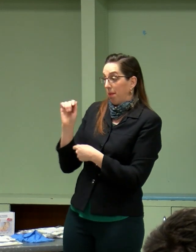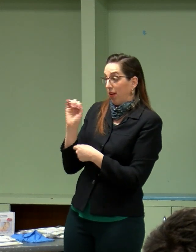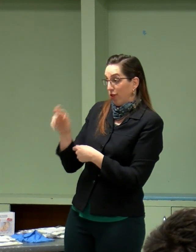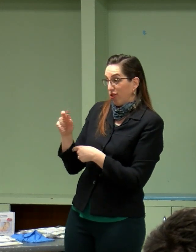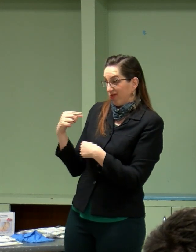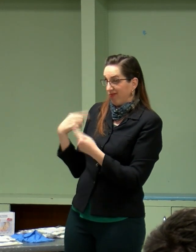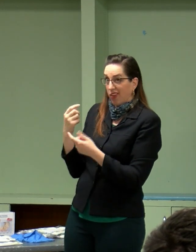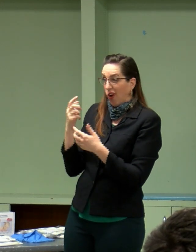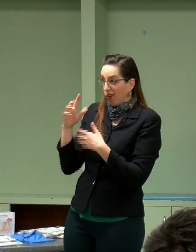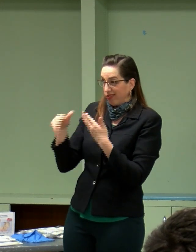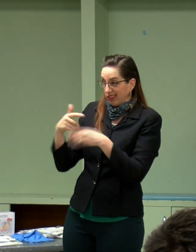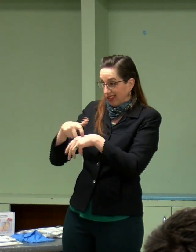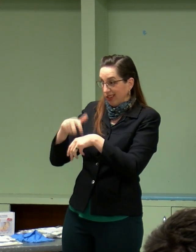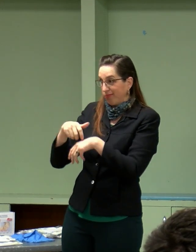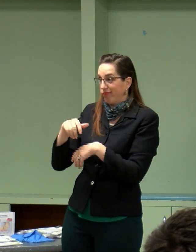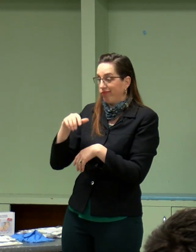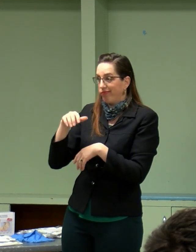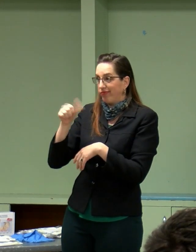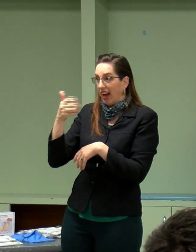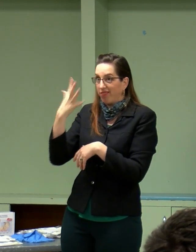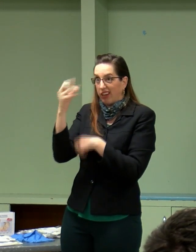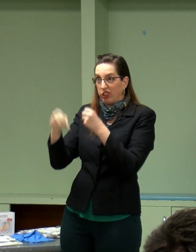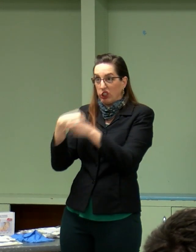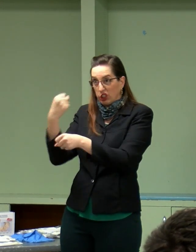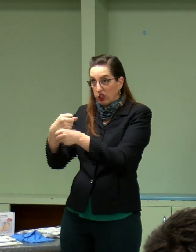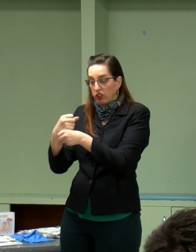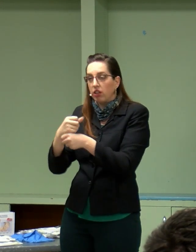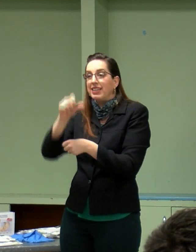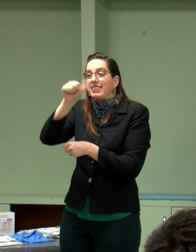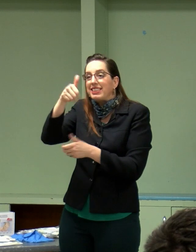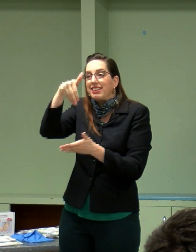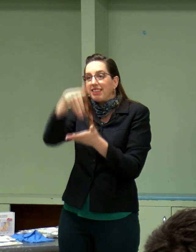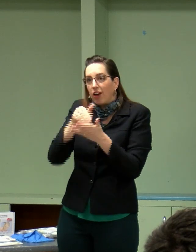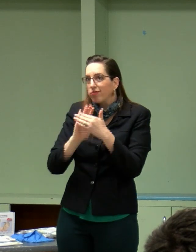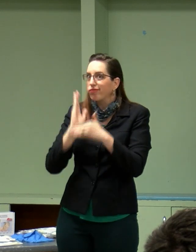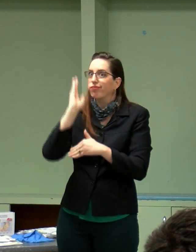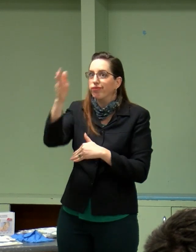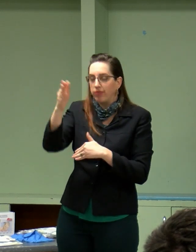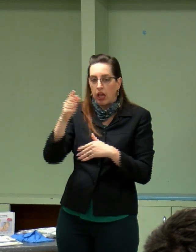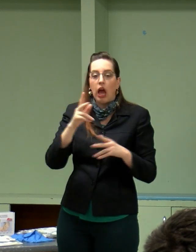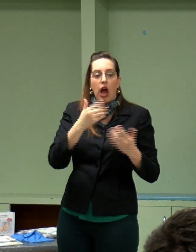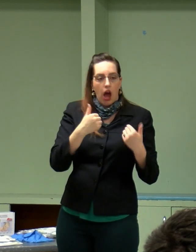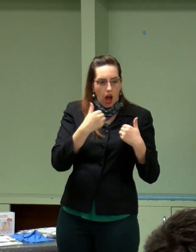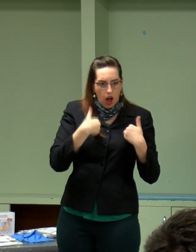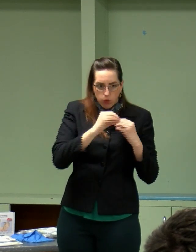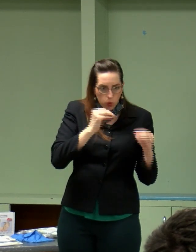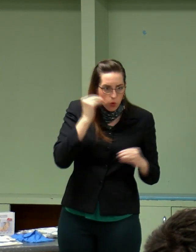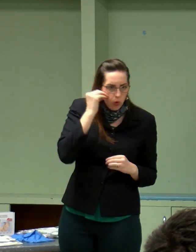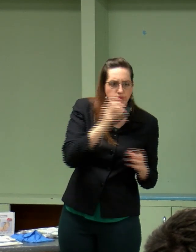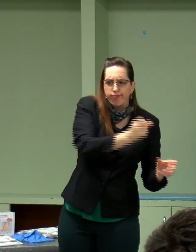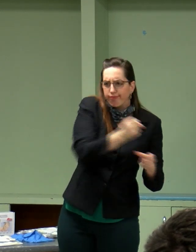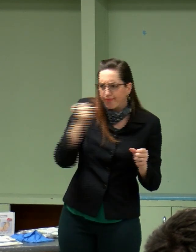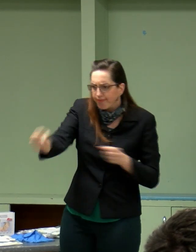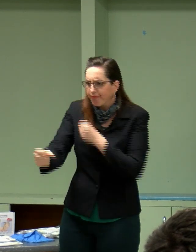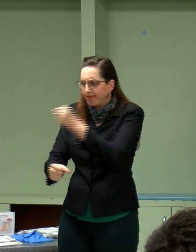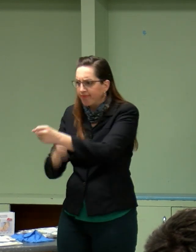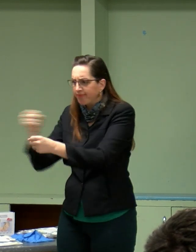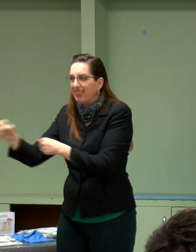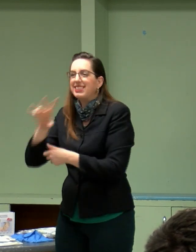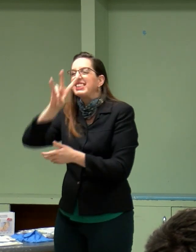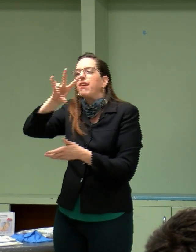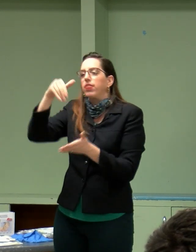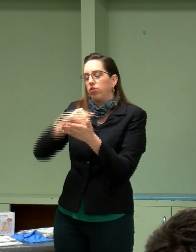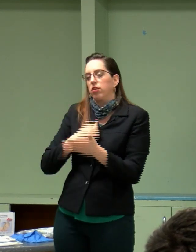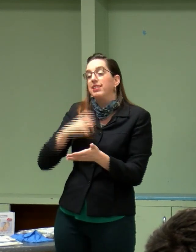than 7,000 homeless individuals have been permanently housed with wraparound services. Those are 7,000